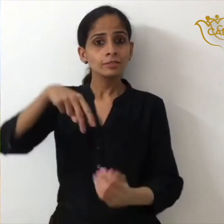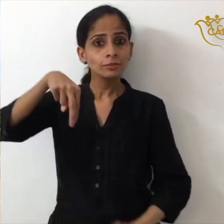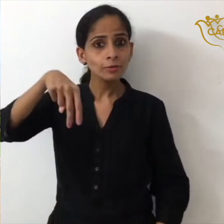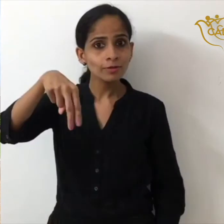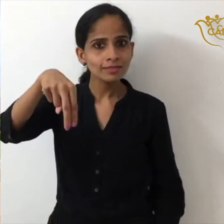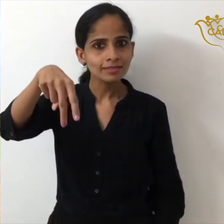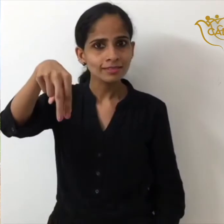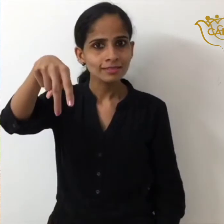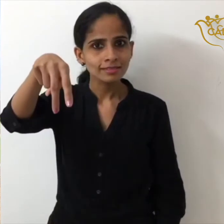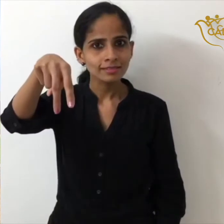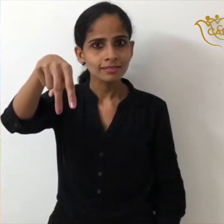walk